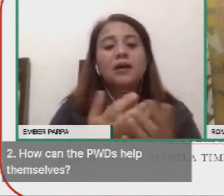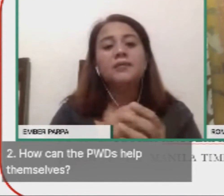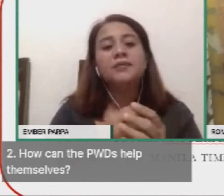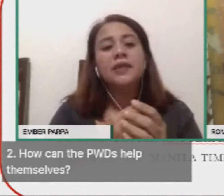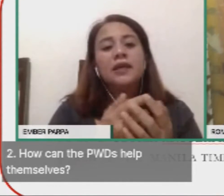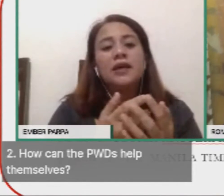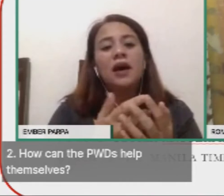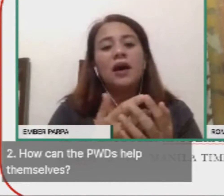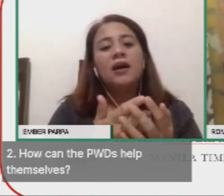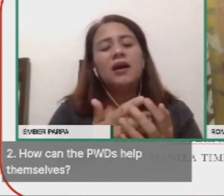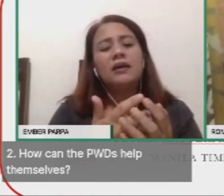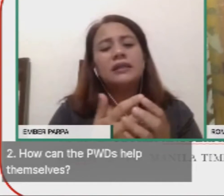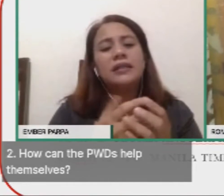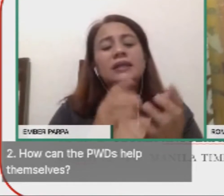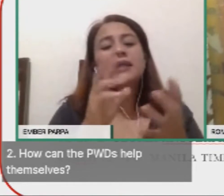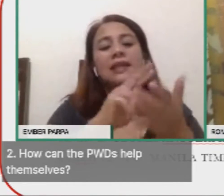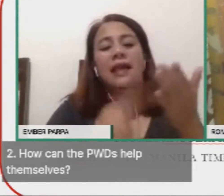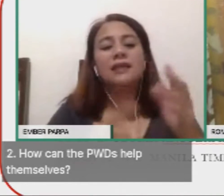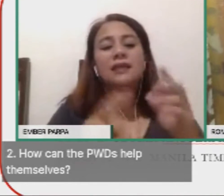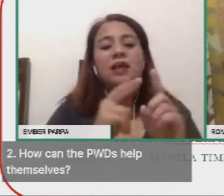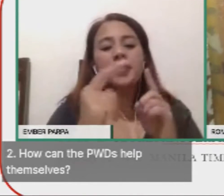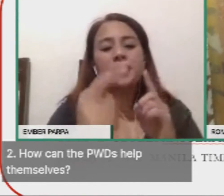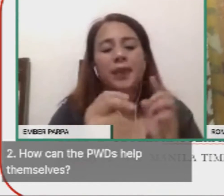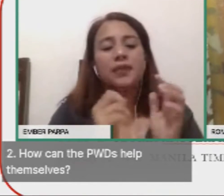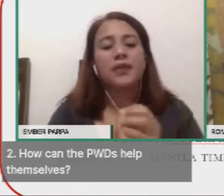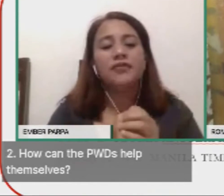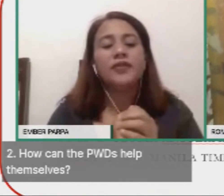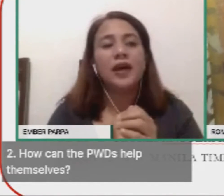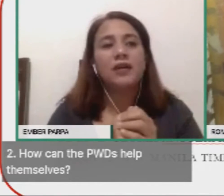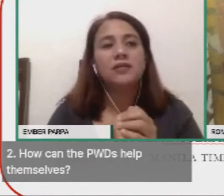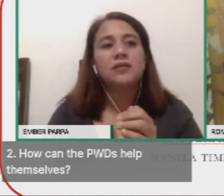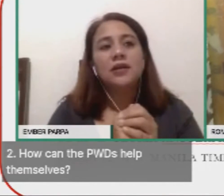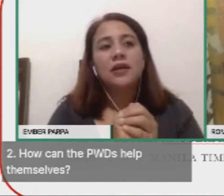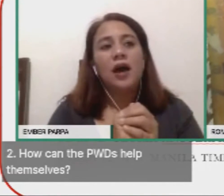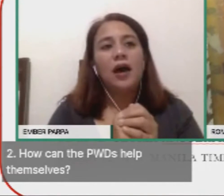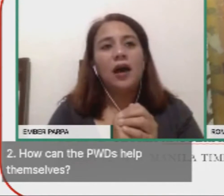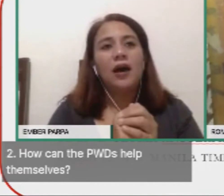okay. Tingnan natin na lang yung perspective ng